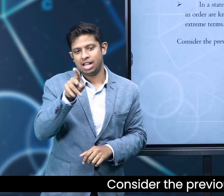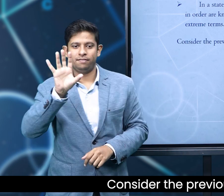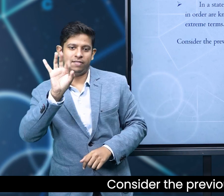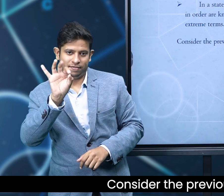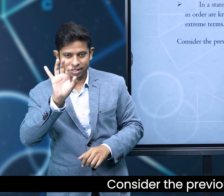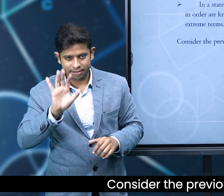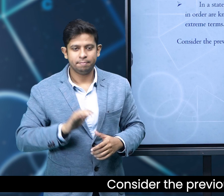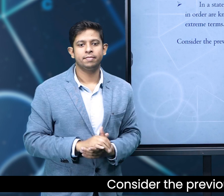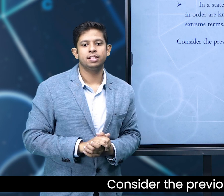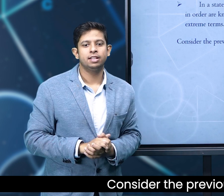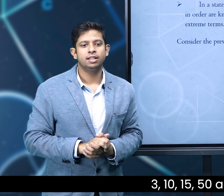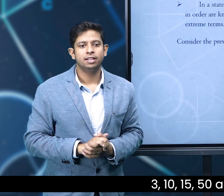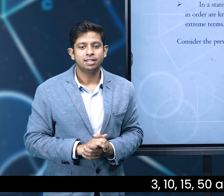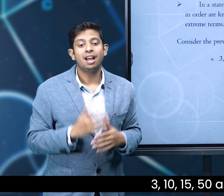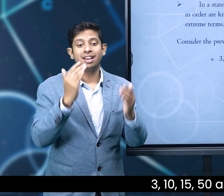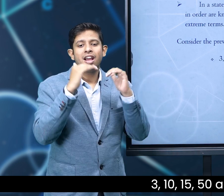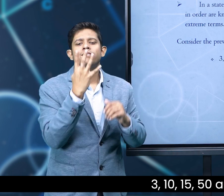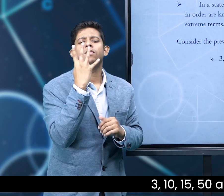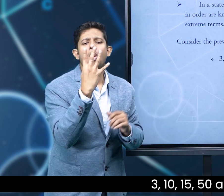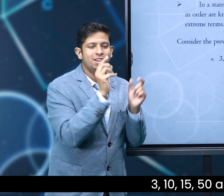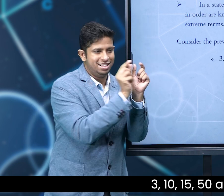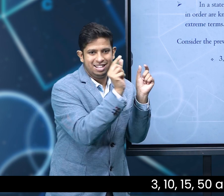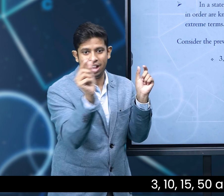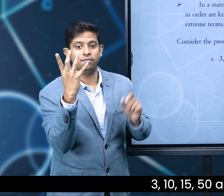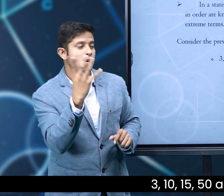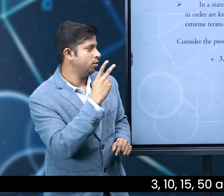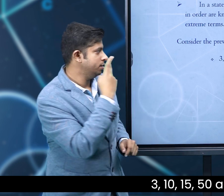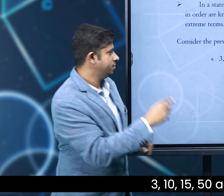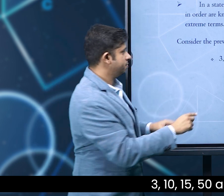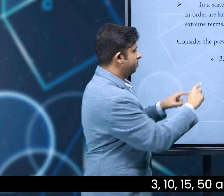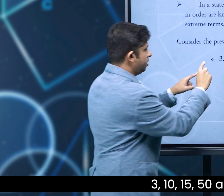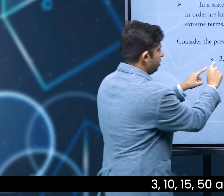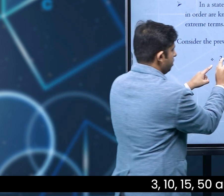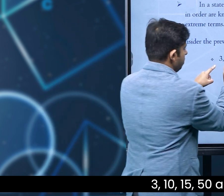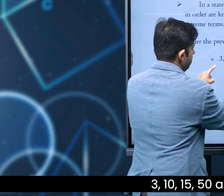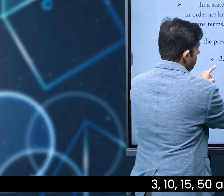3:10:15:50. 3, 10, 15, 50 are the four terms.